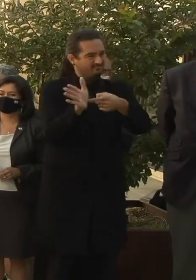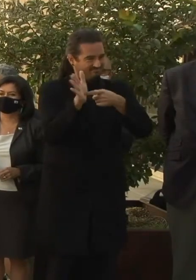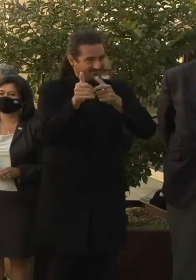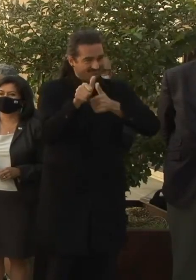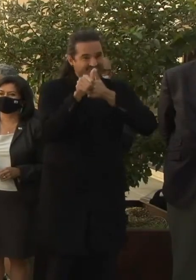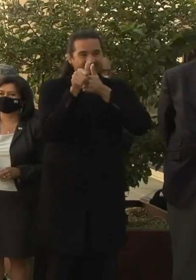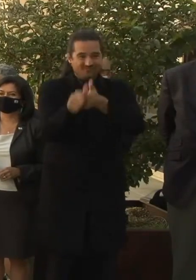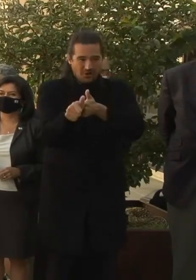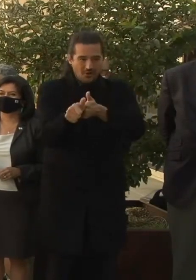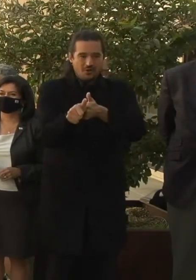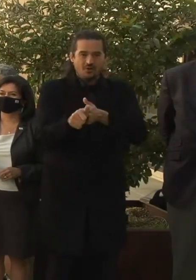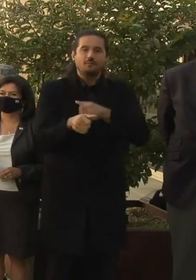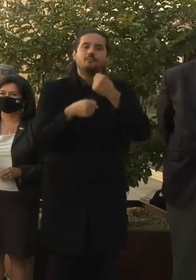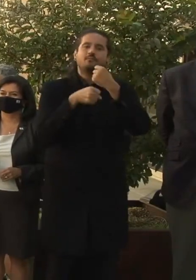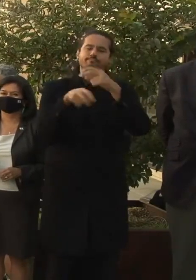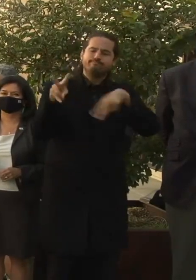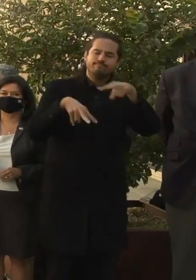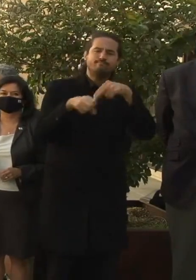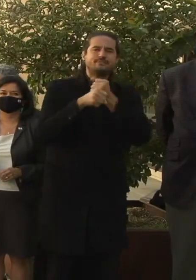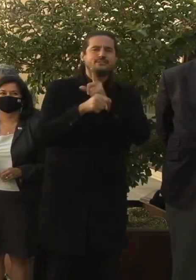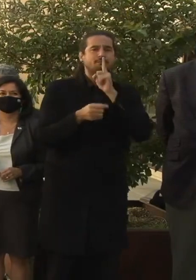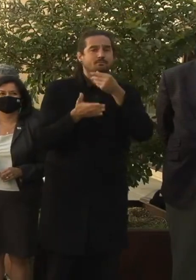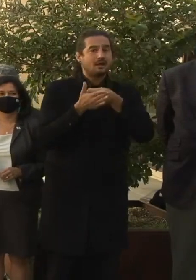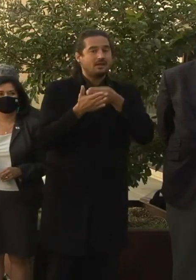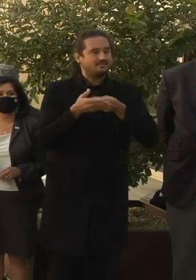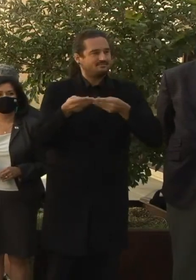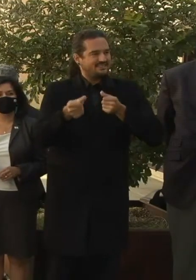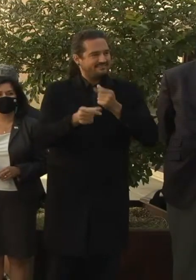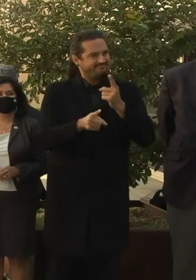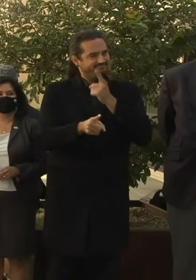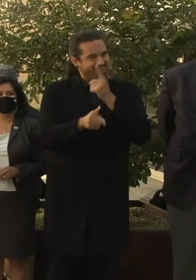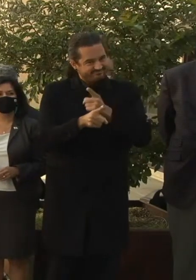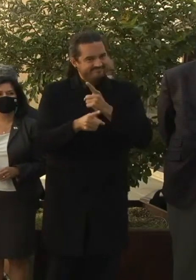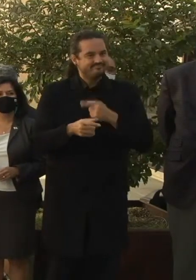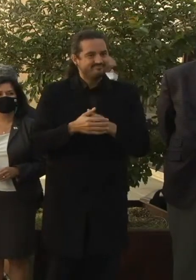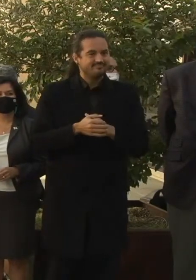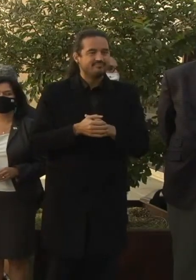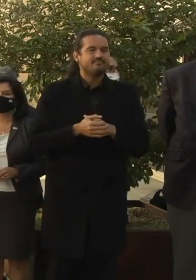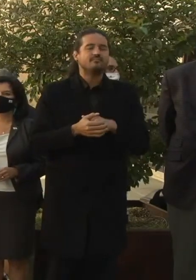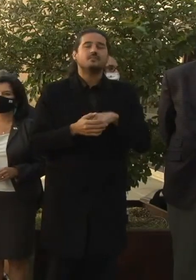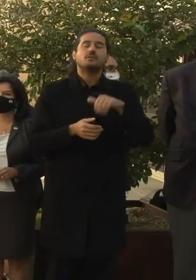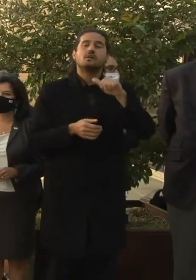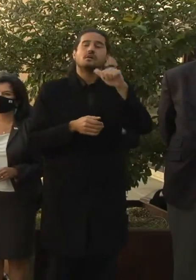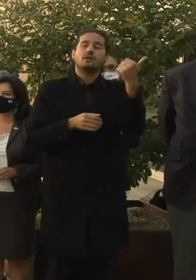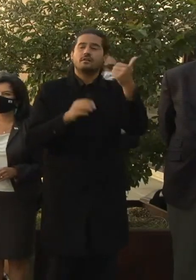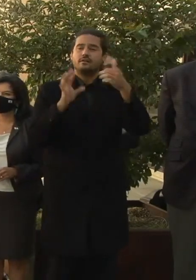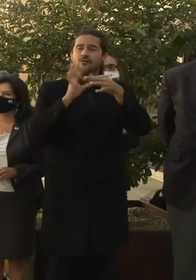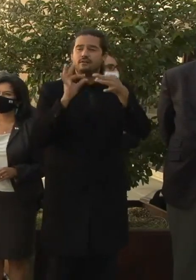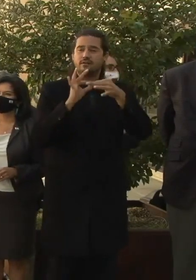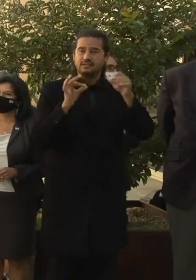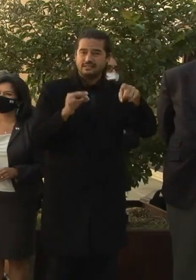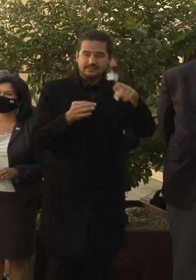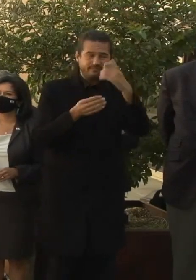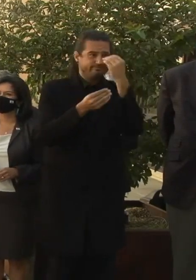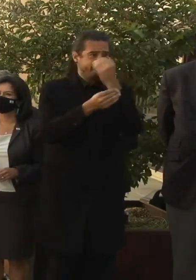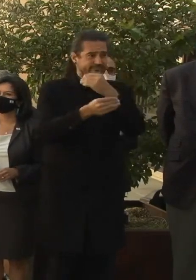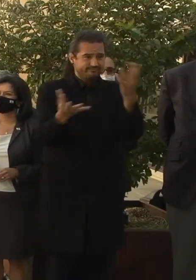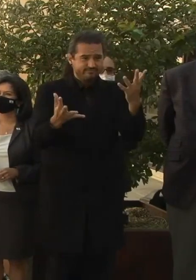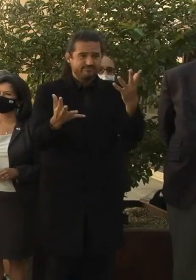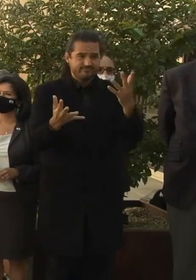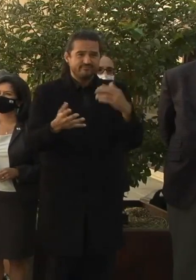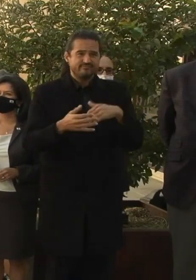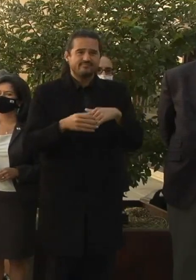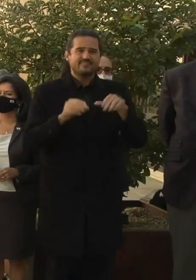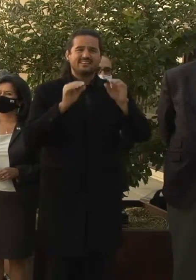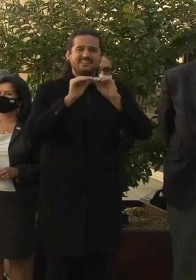And the other thing I wanted to say is, you know, we are clearly acknowledging the